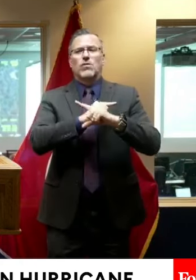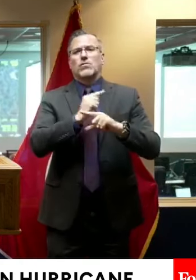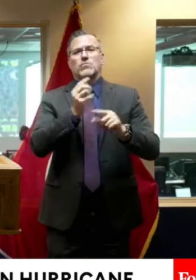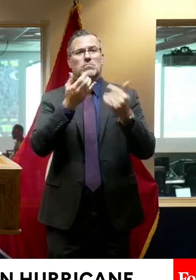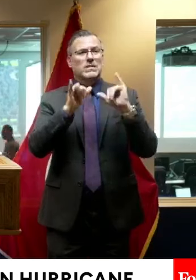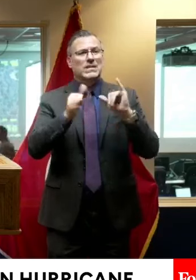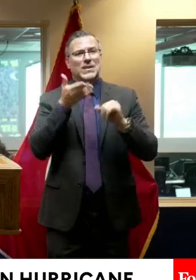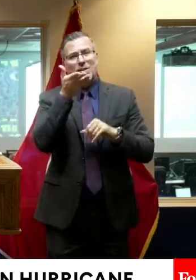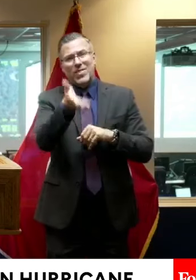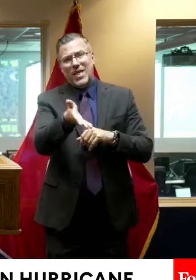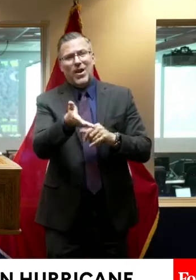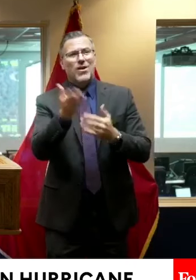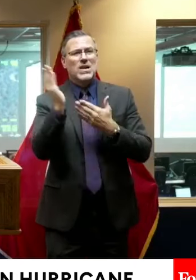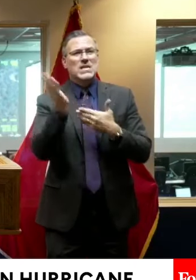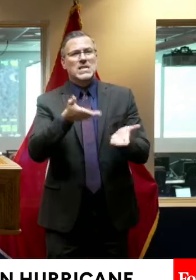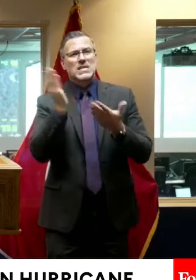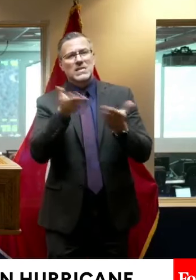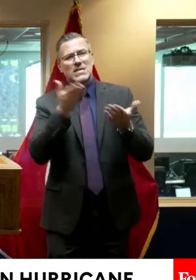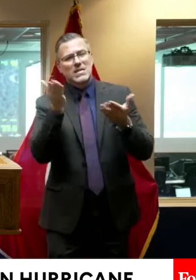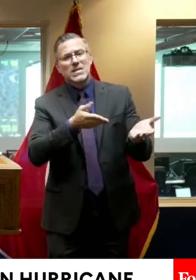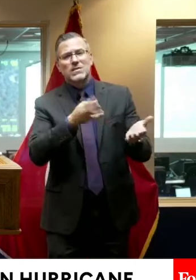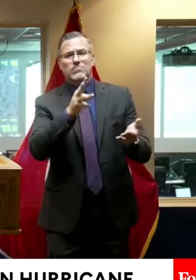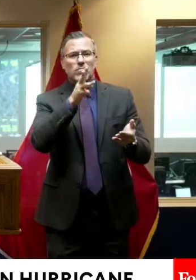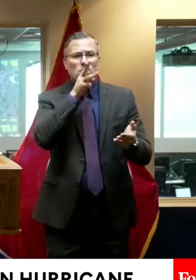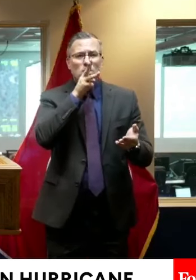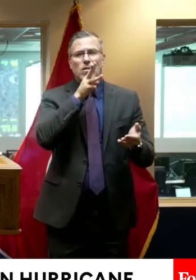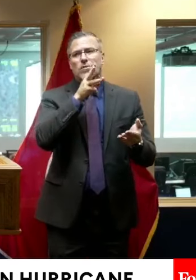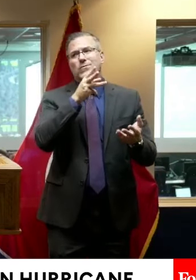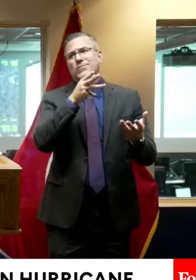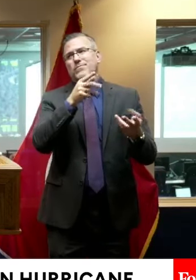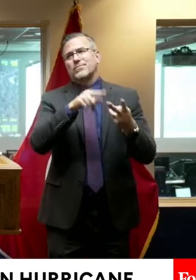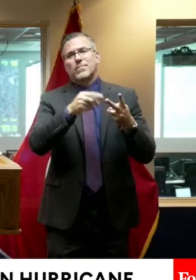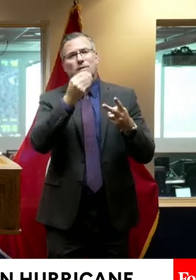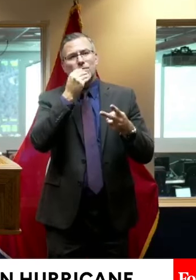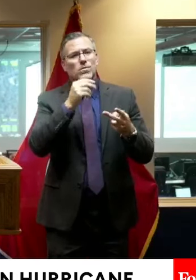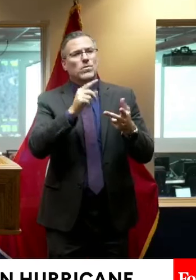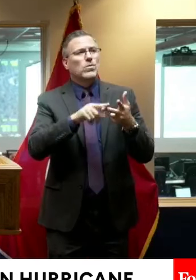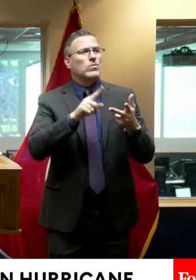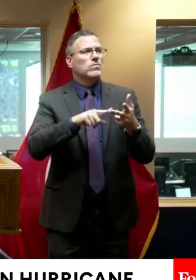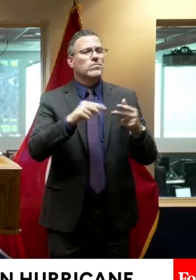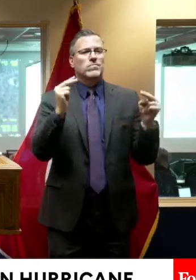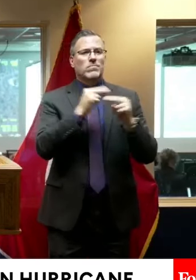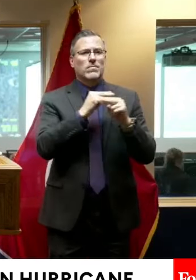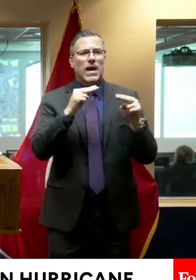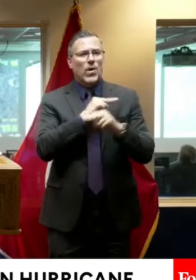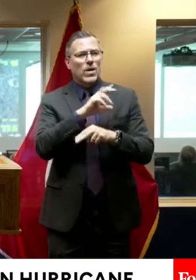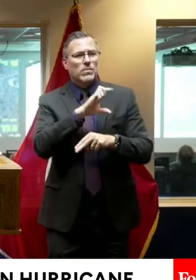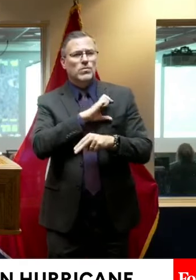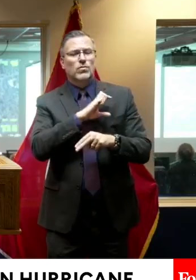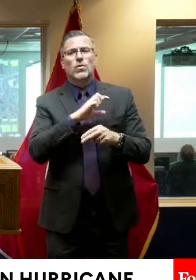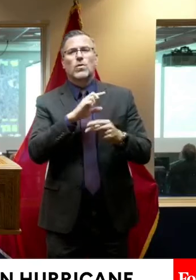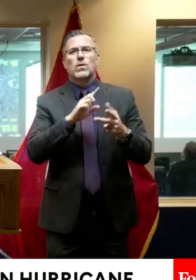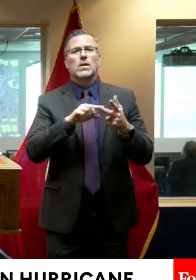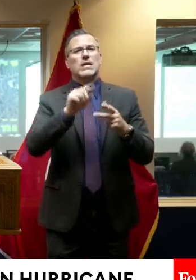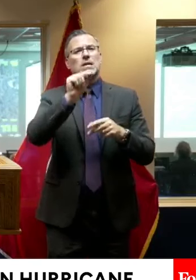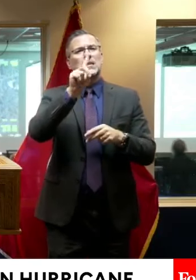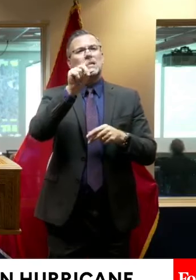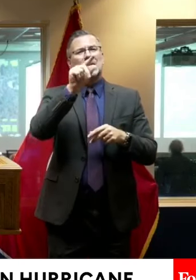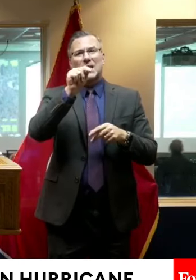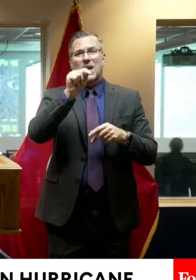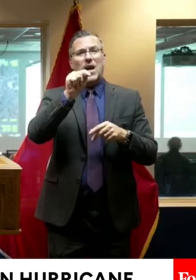today ferrying water and food to remote communities, the Highway Patrol, the TDOT workers that have worked day and night. It's